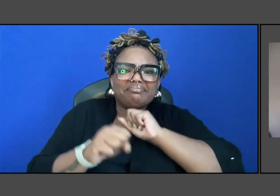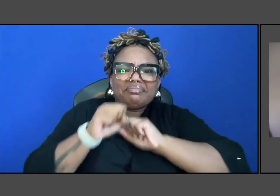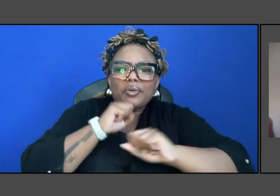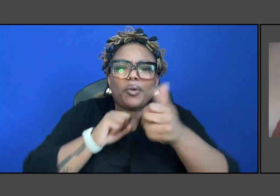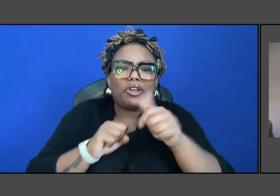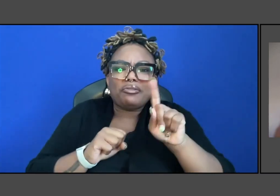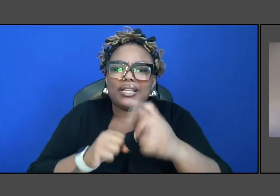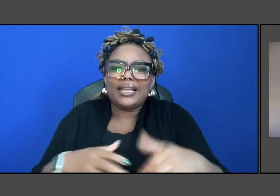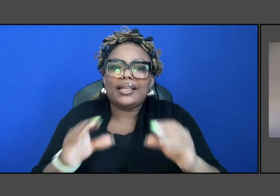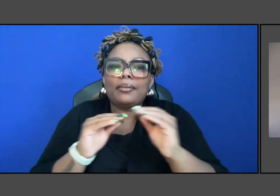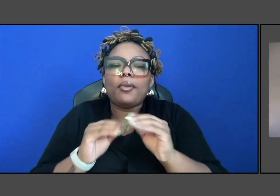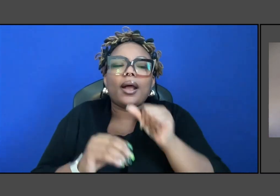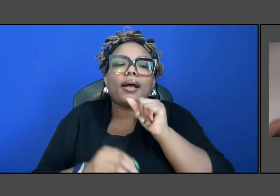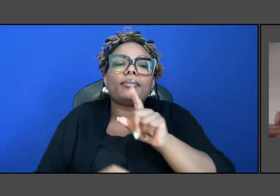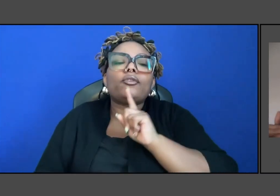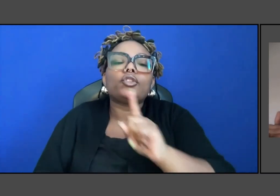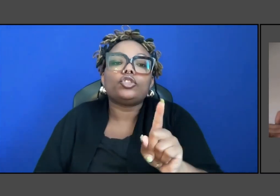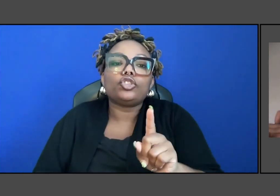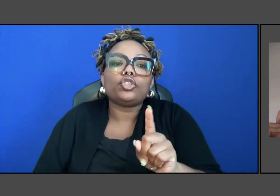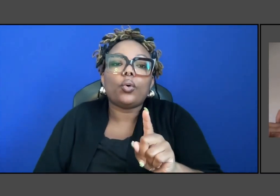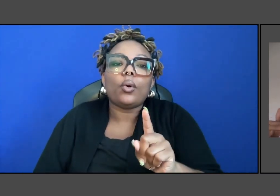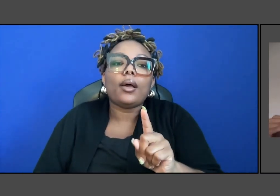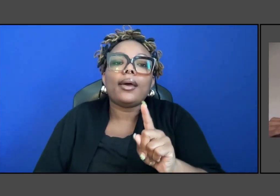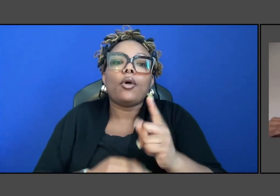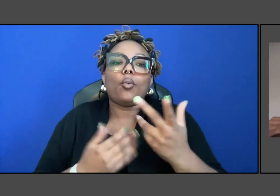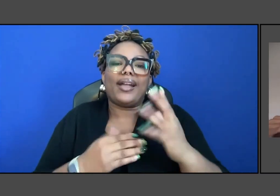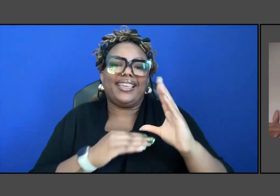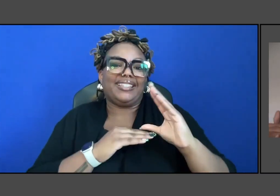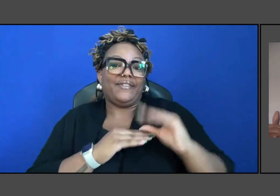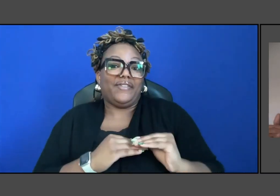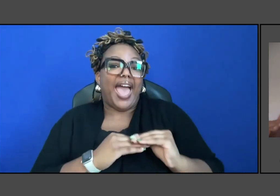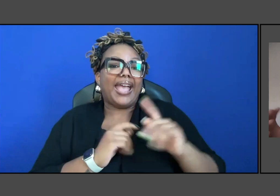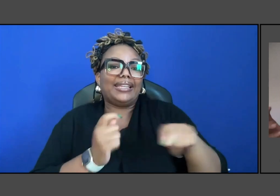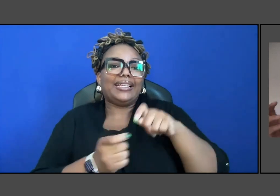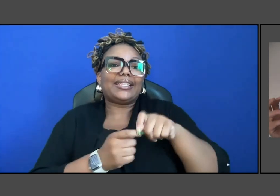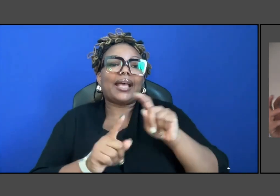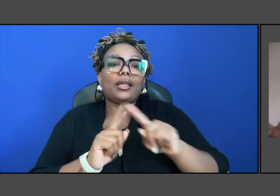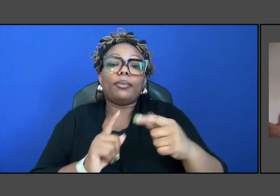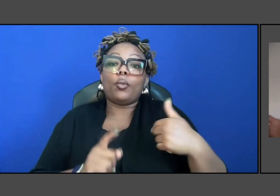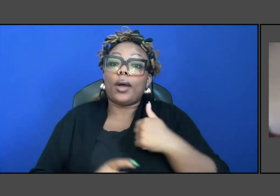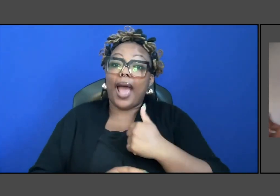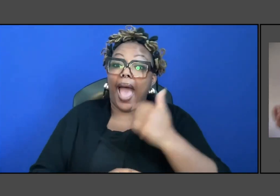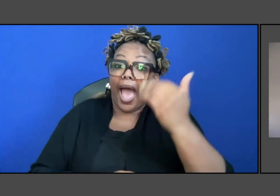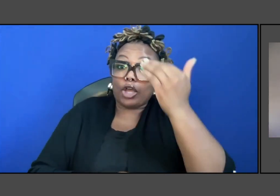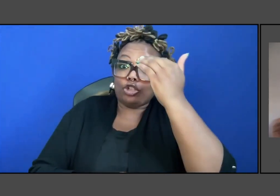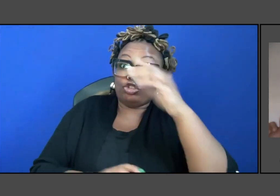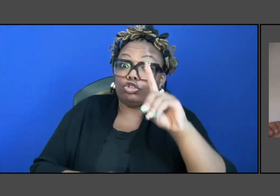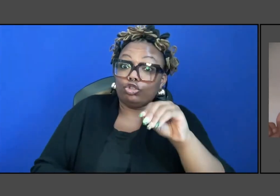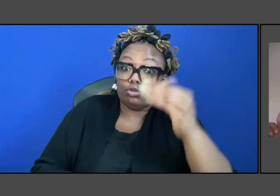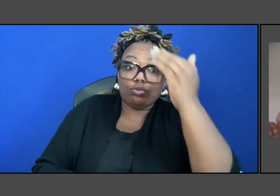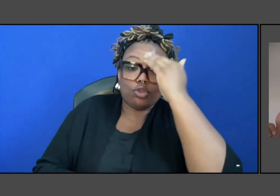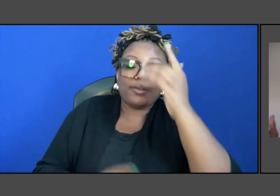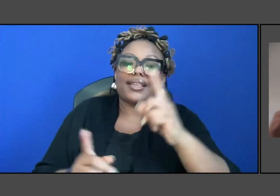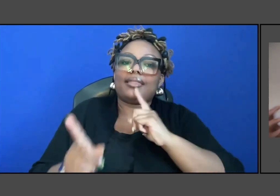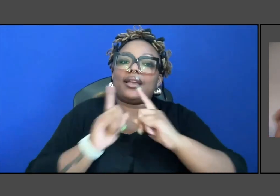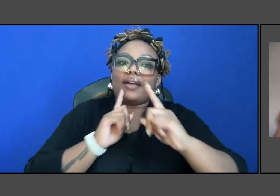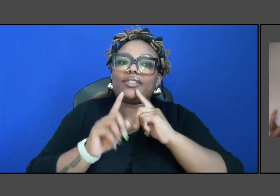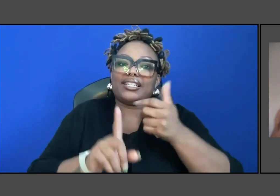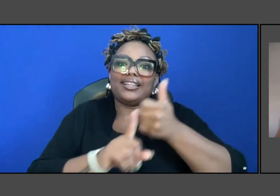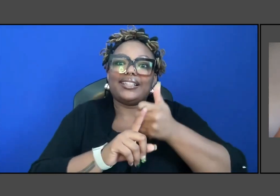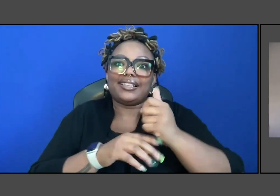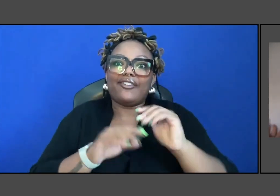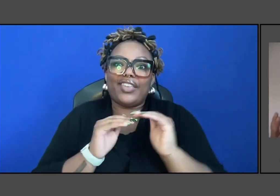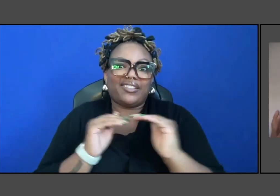I'm not sure what gets flattened exactly, but what I do know is that the conversation itself is flat. Like we